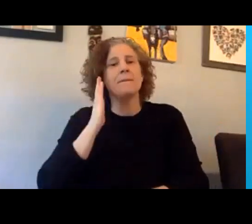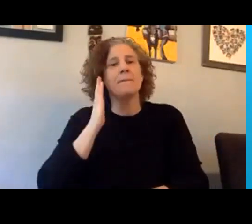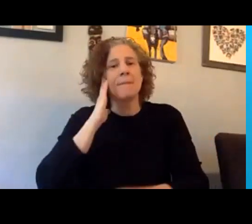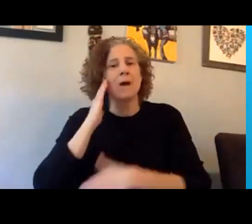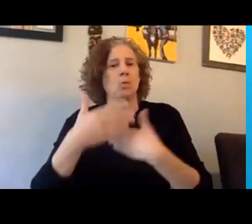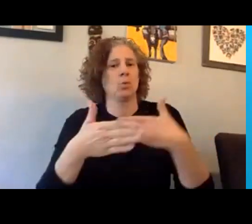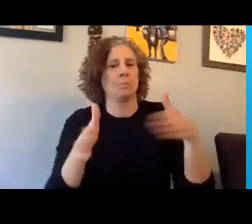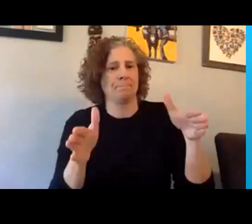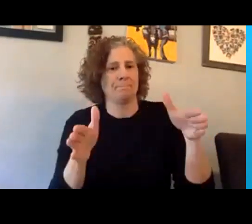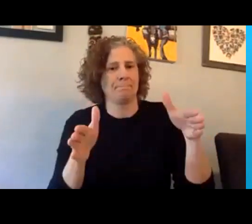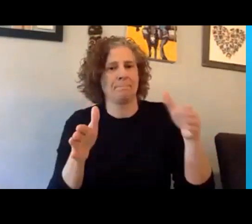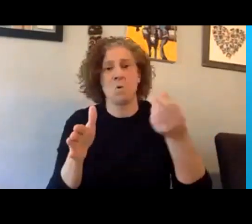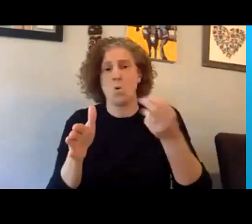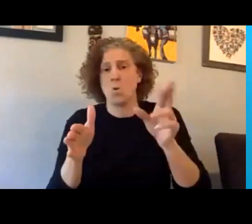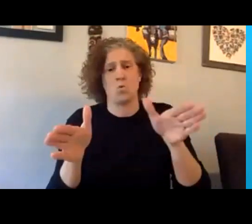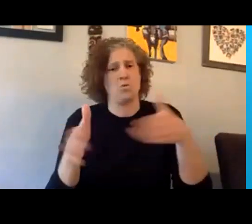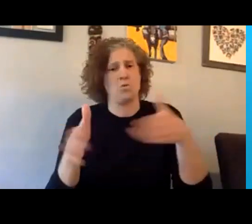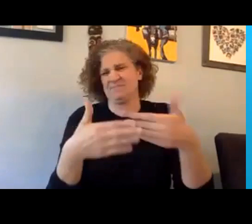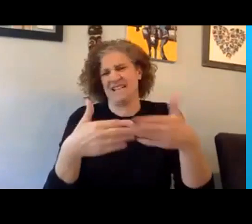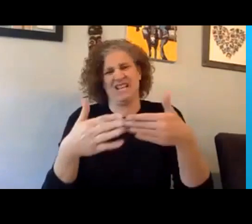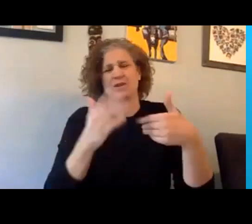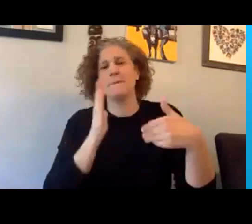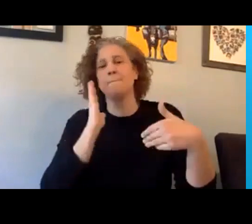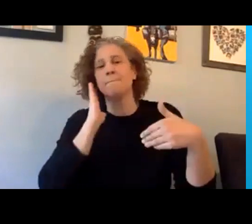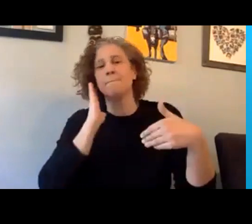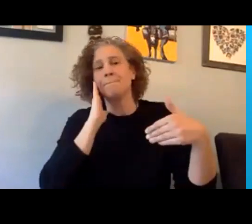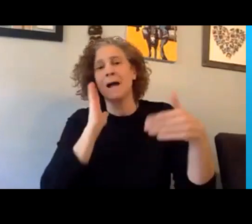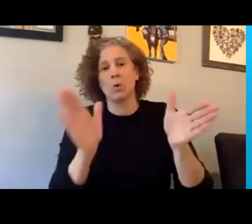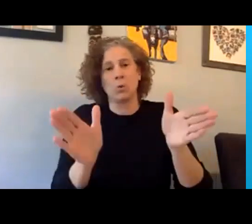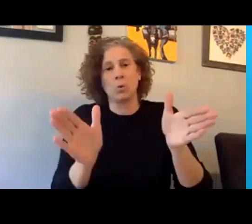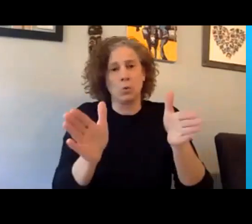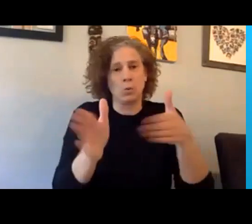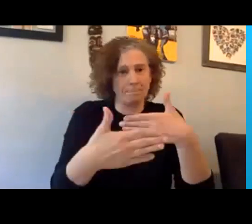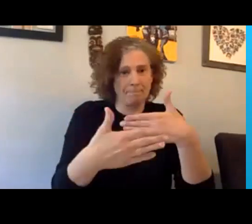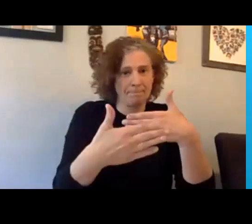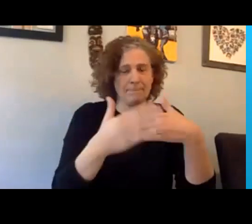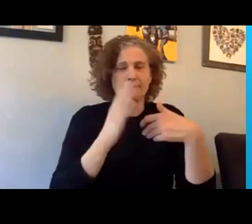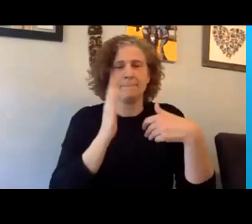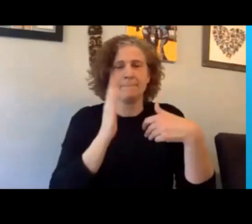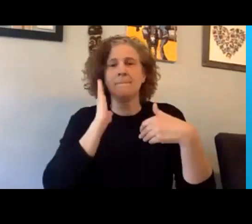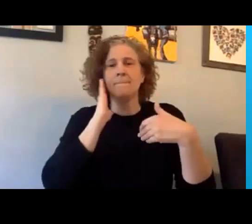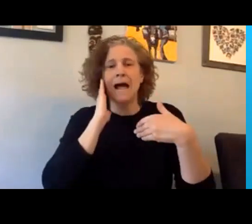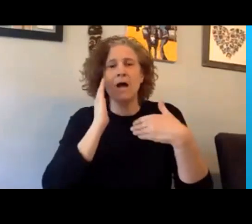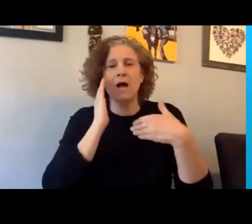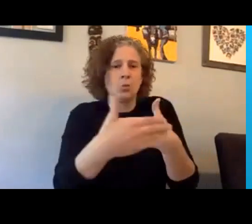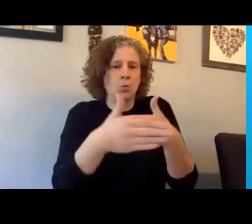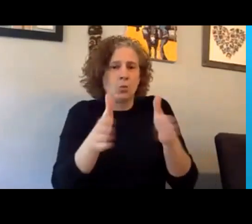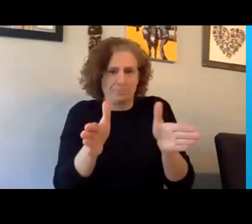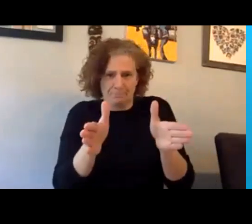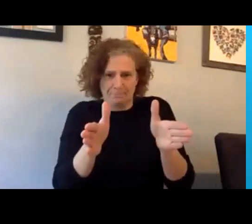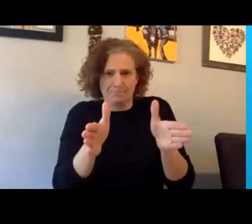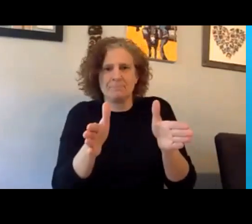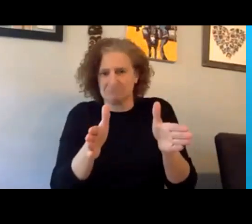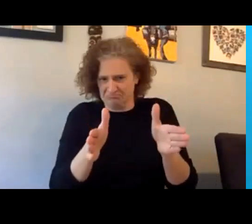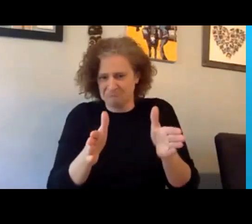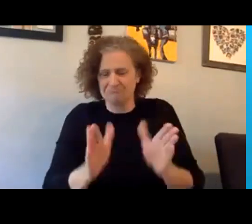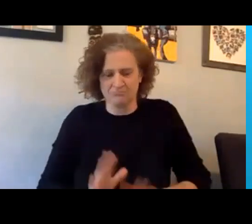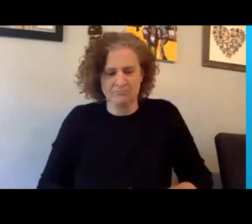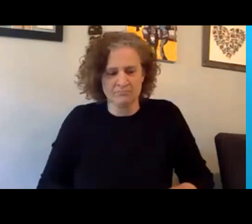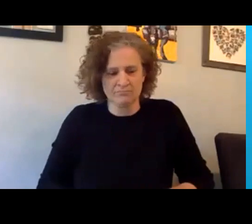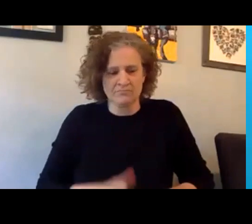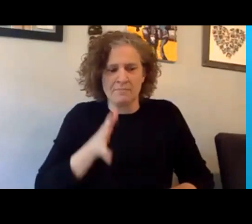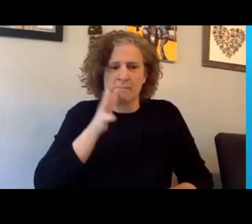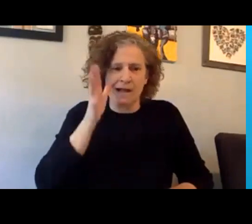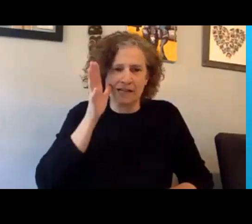Upstairs, you might have a bedroom, or bedroom this way, or bedroom